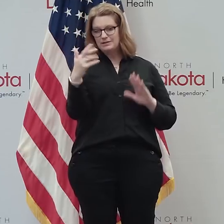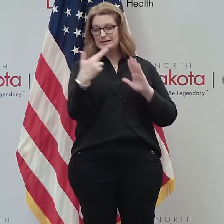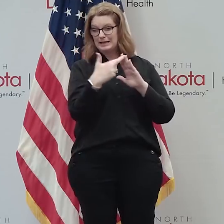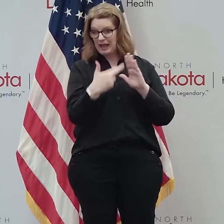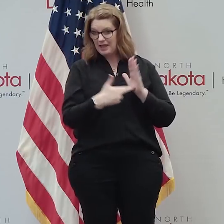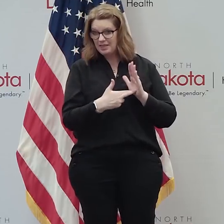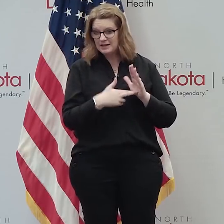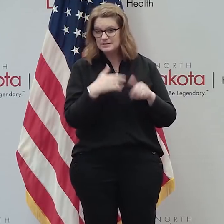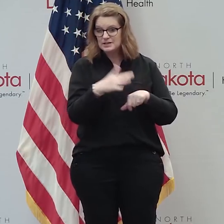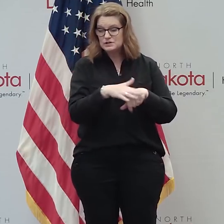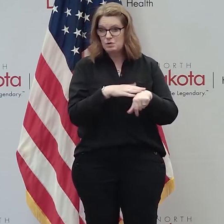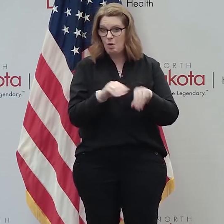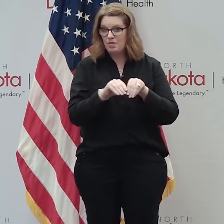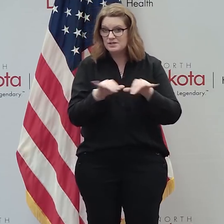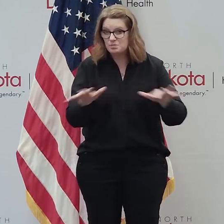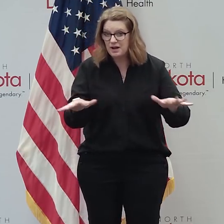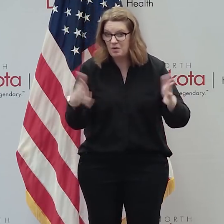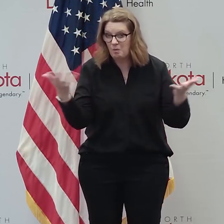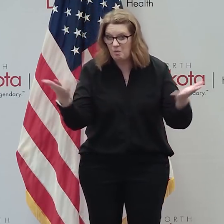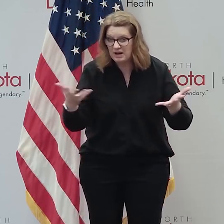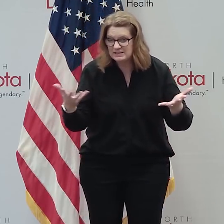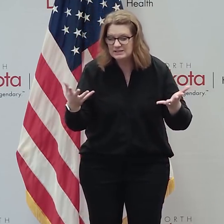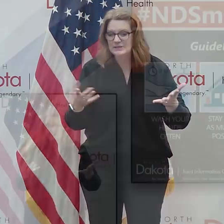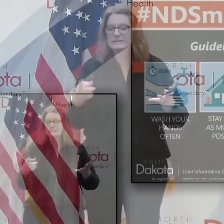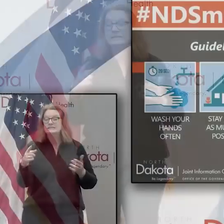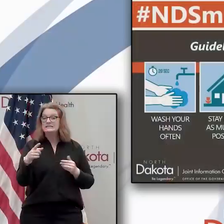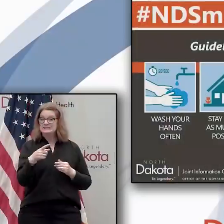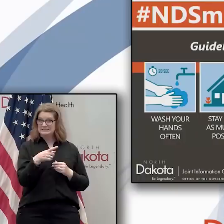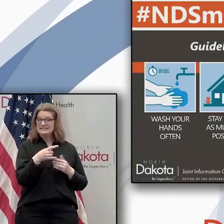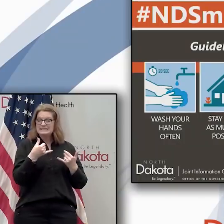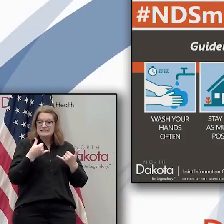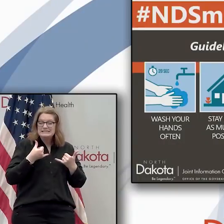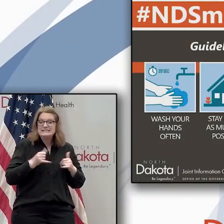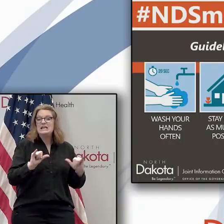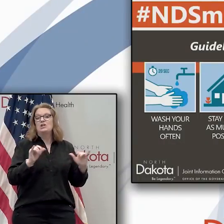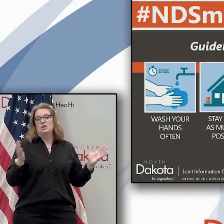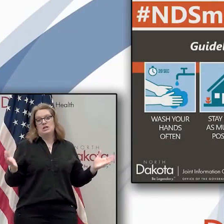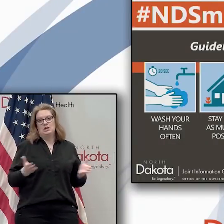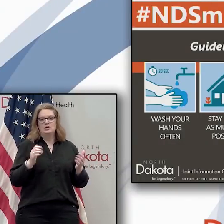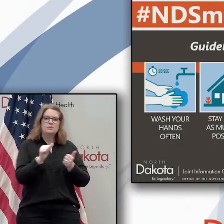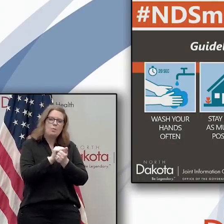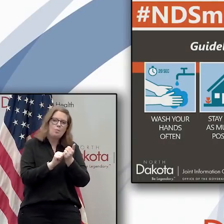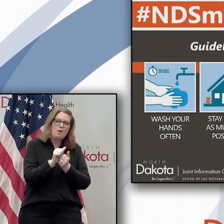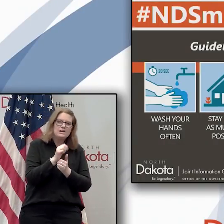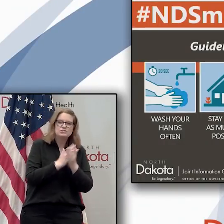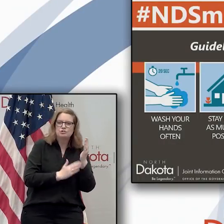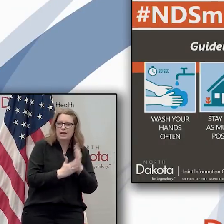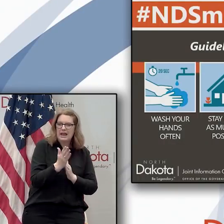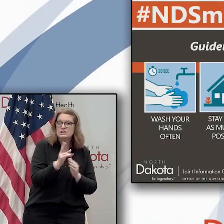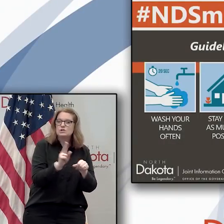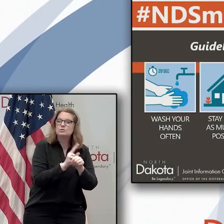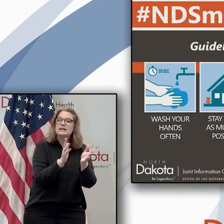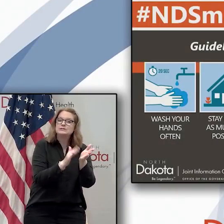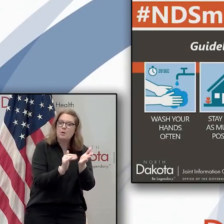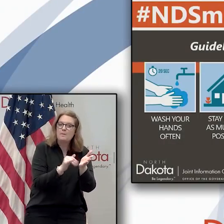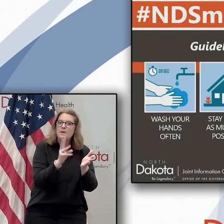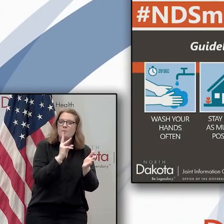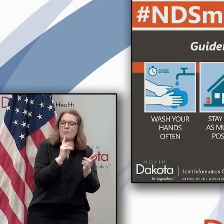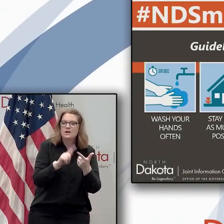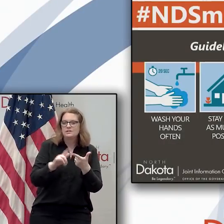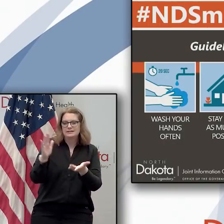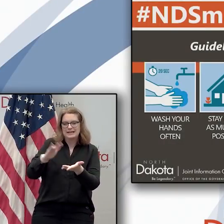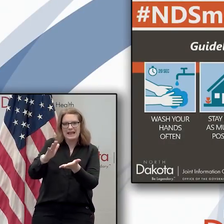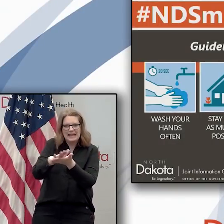to slow the spread still are encouraged by all, which again is washing your hands often with soap and water, or using